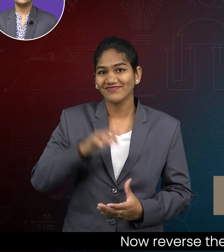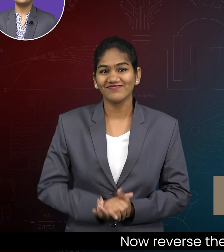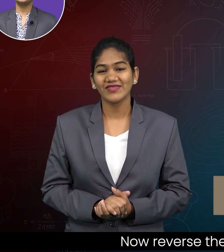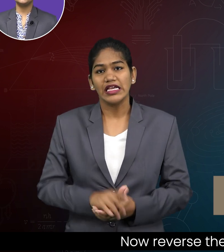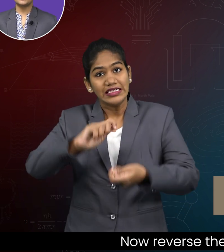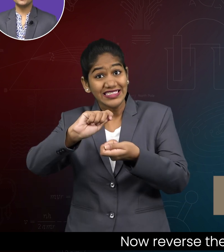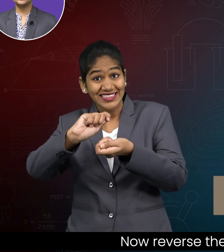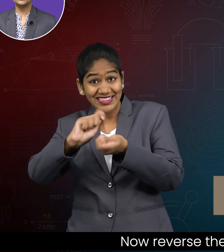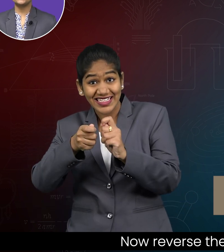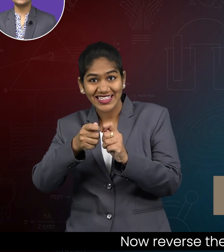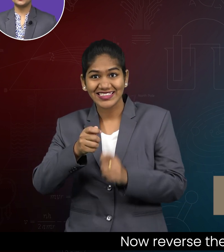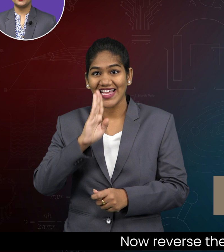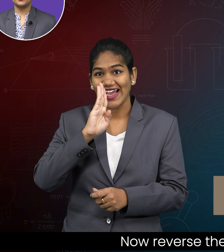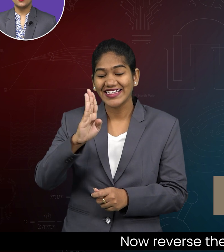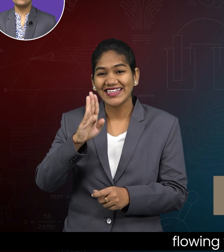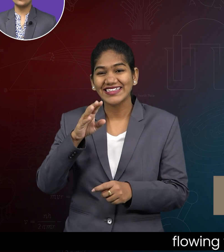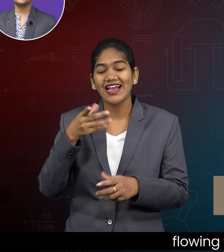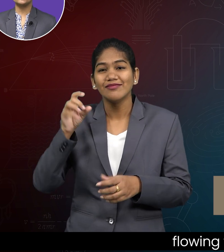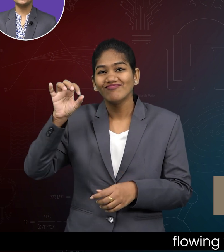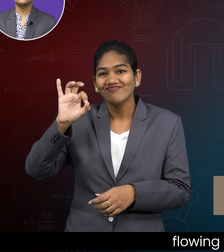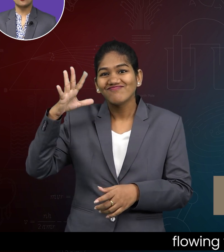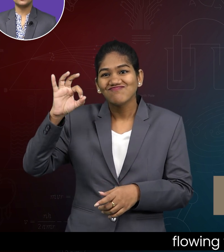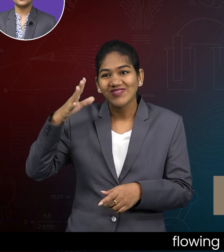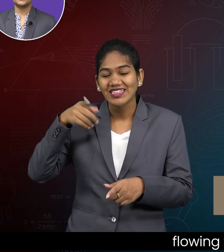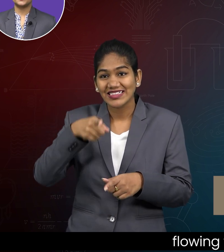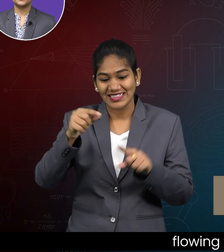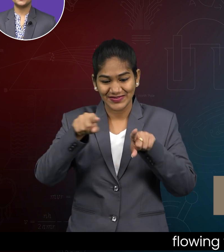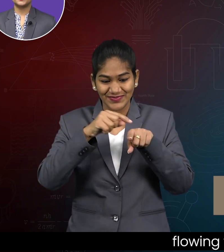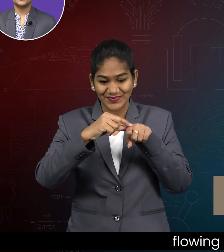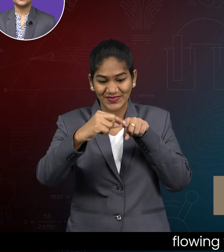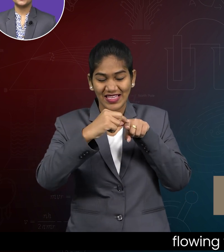Now reverse the direction of the current flowing through the rod.